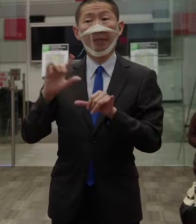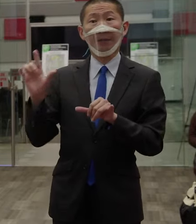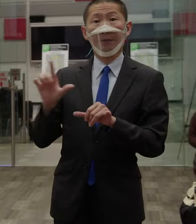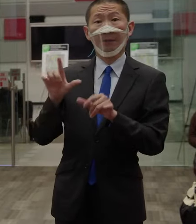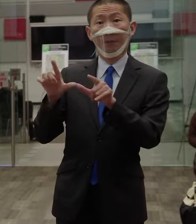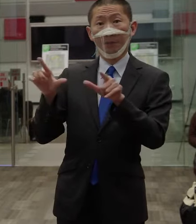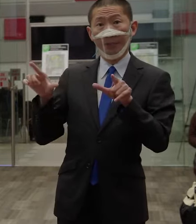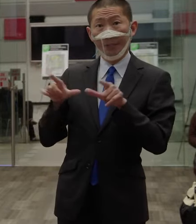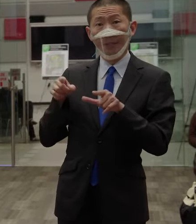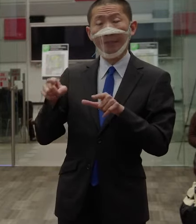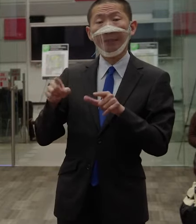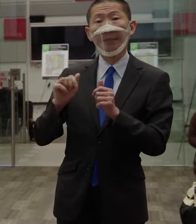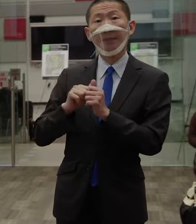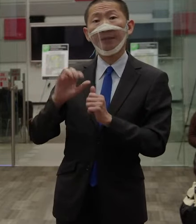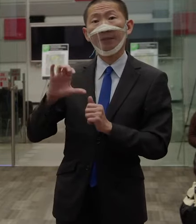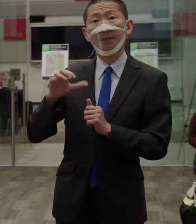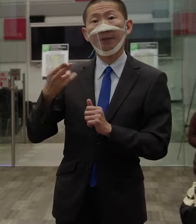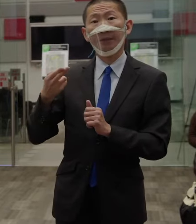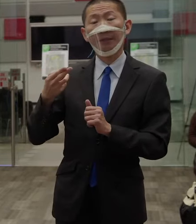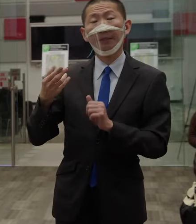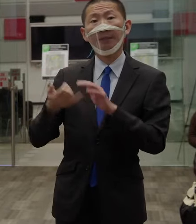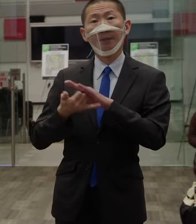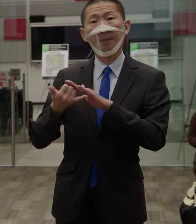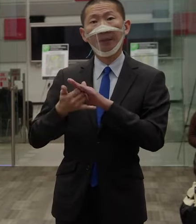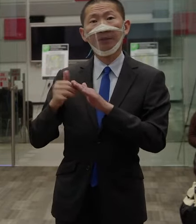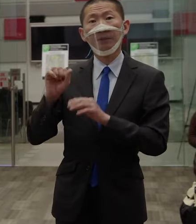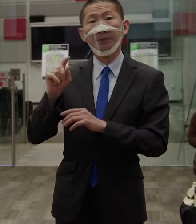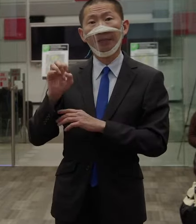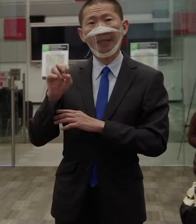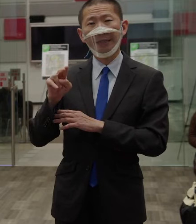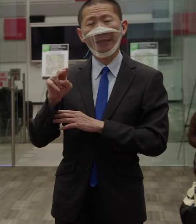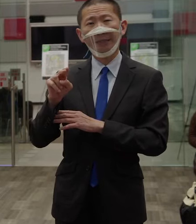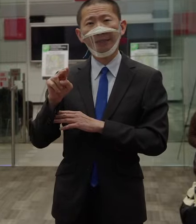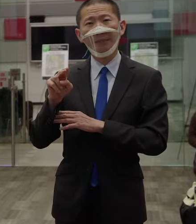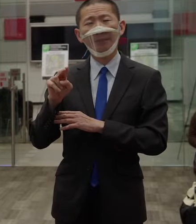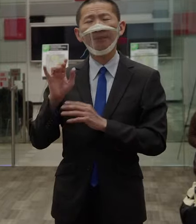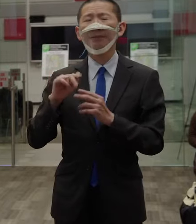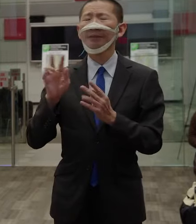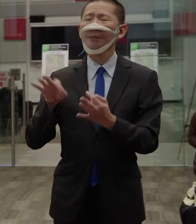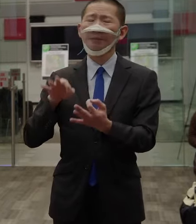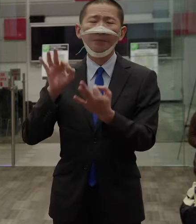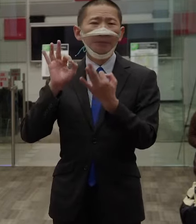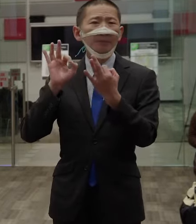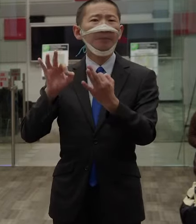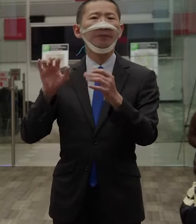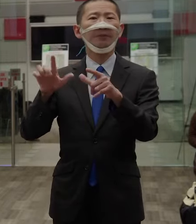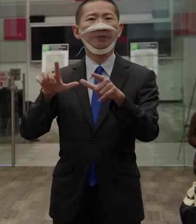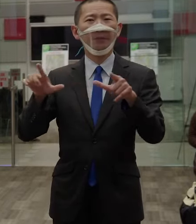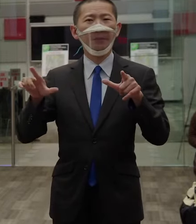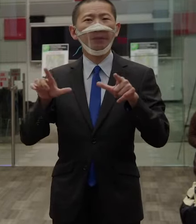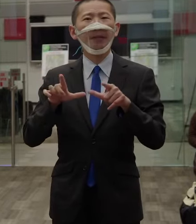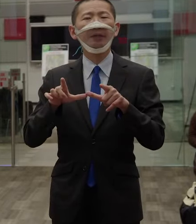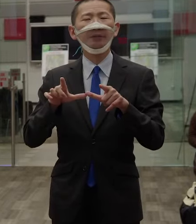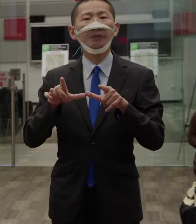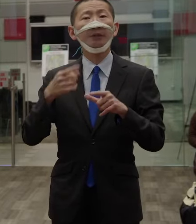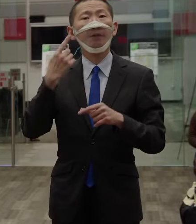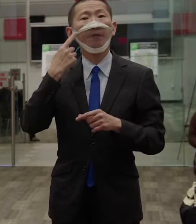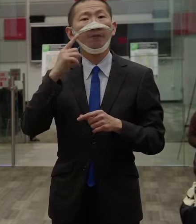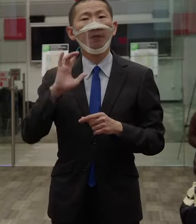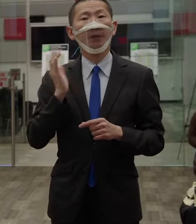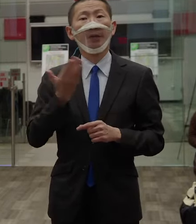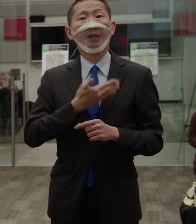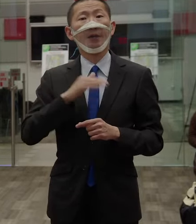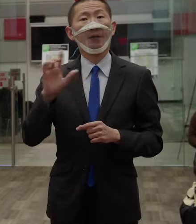location at the Congress Heights Metro Station. It is the perfect location for